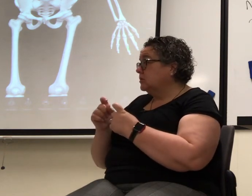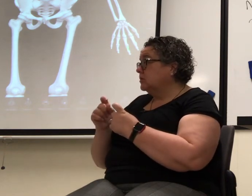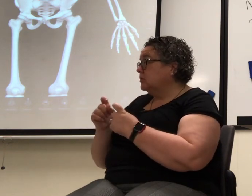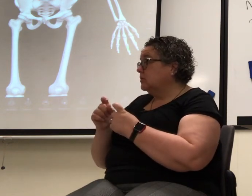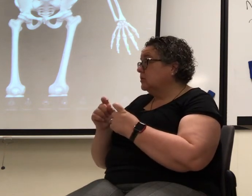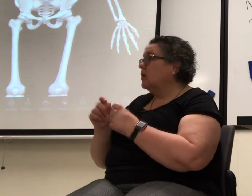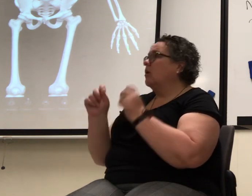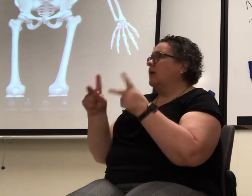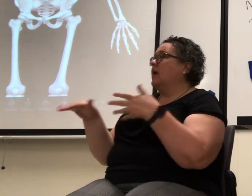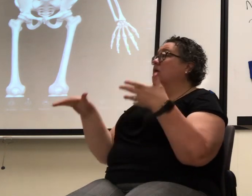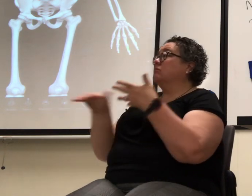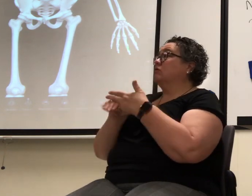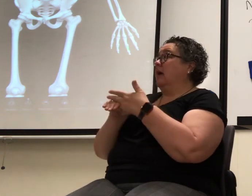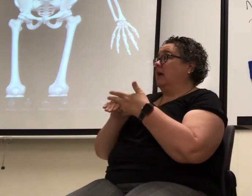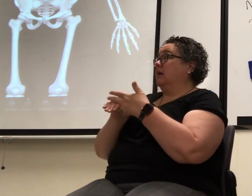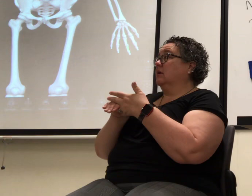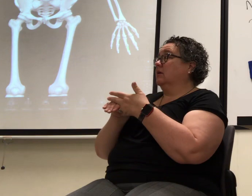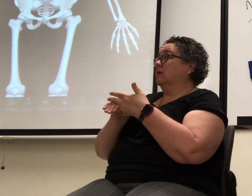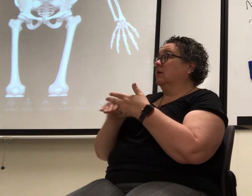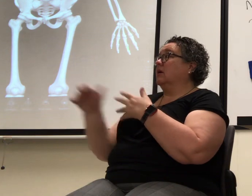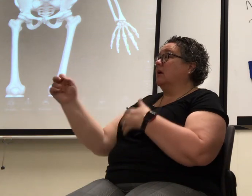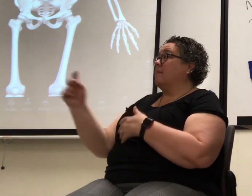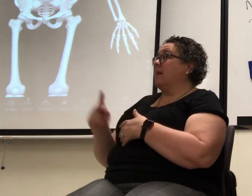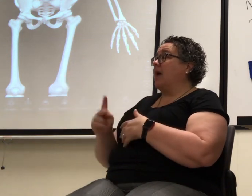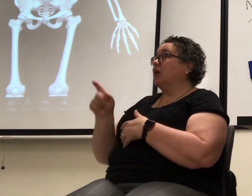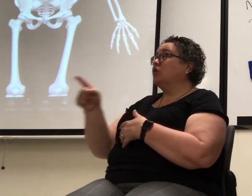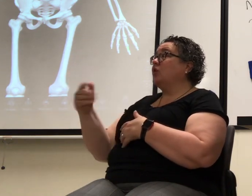We'll take our break. When we come back, you have